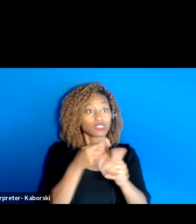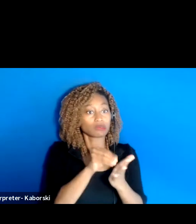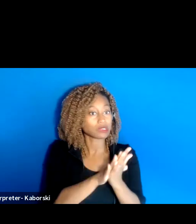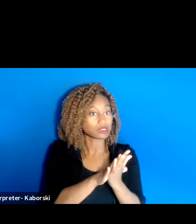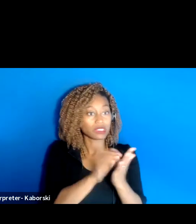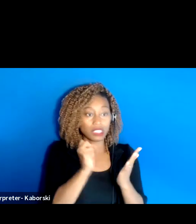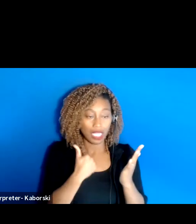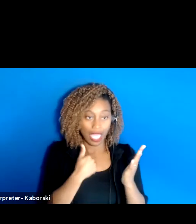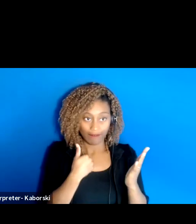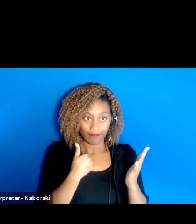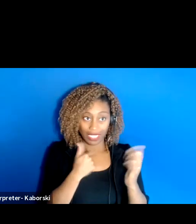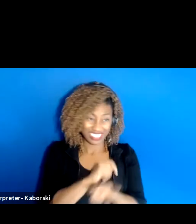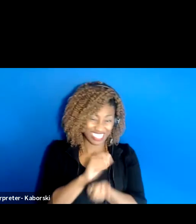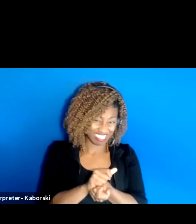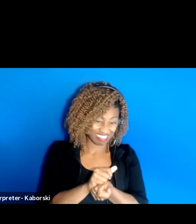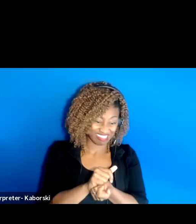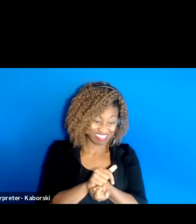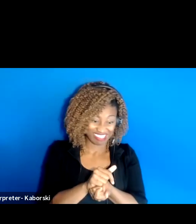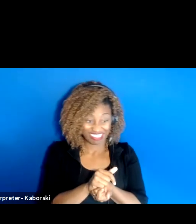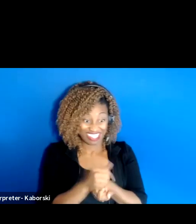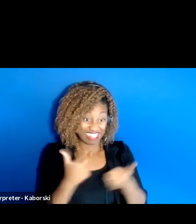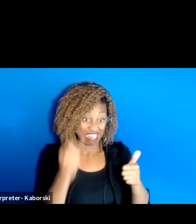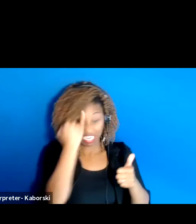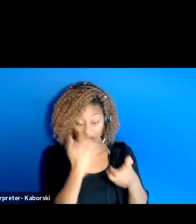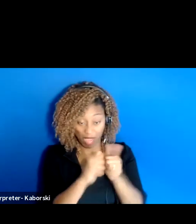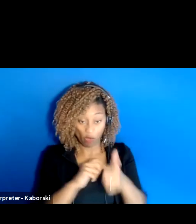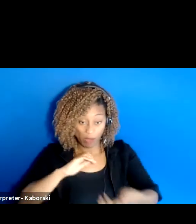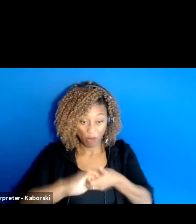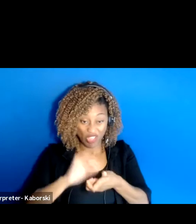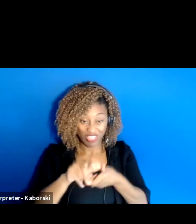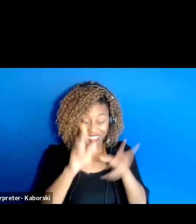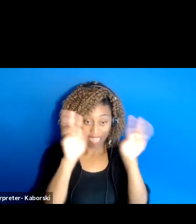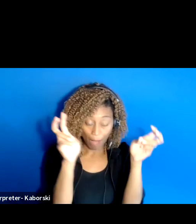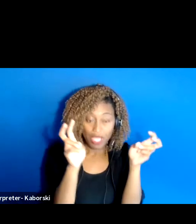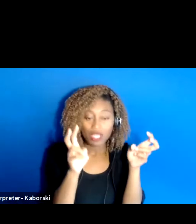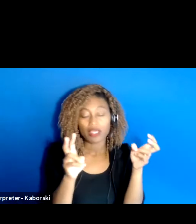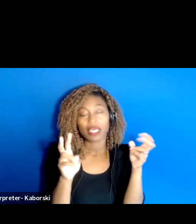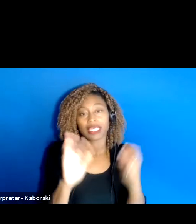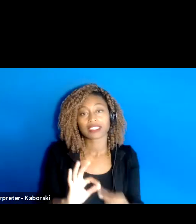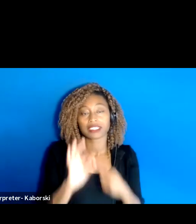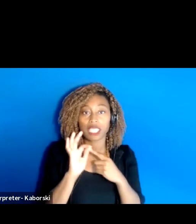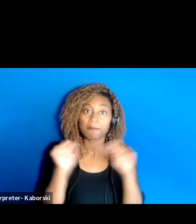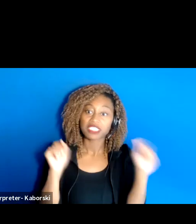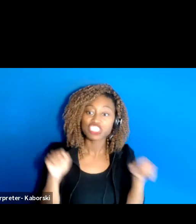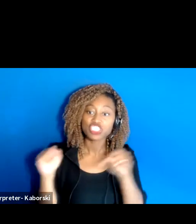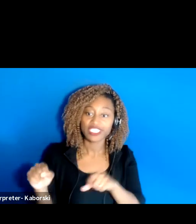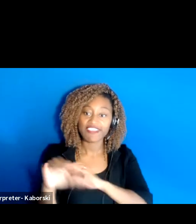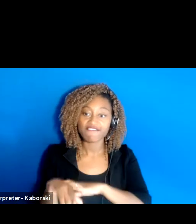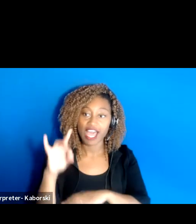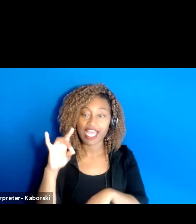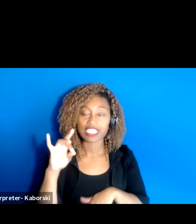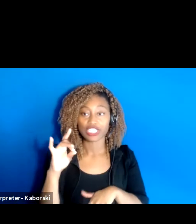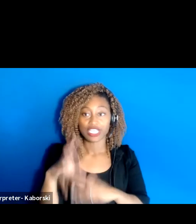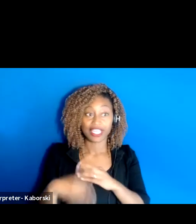know exactly how the Silk was going to partner on this topic, other than potentially finding